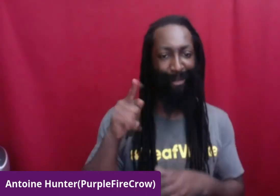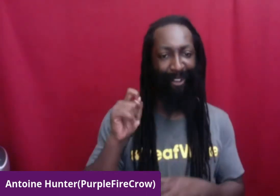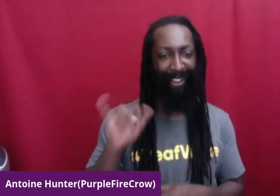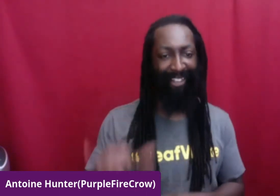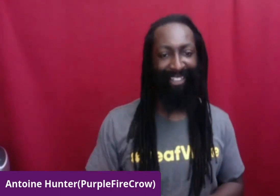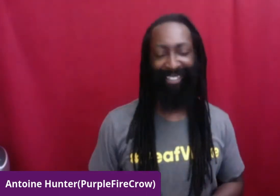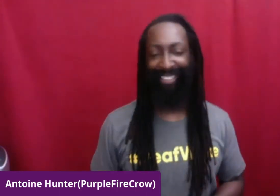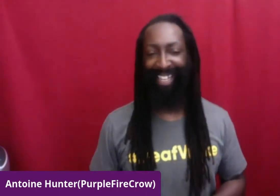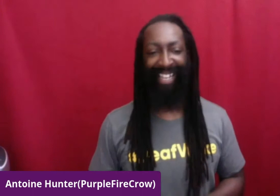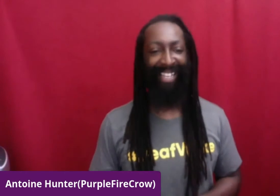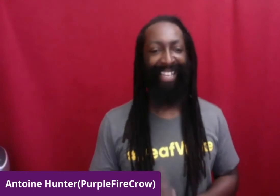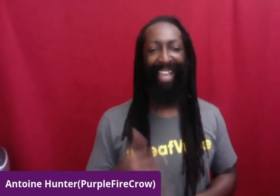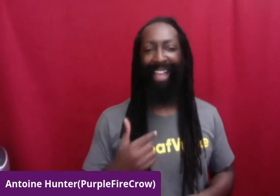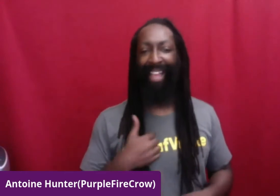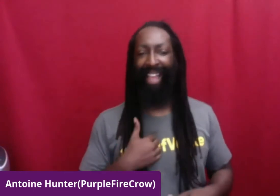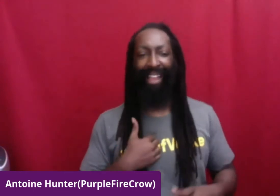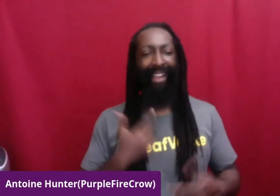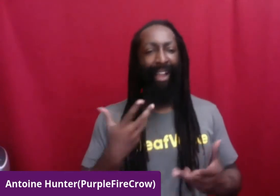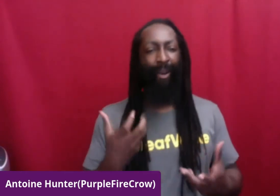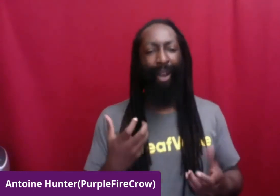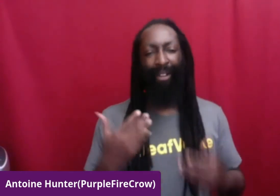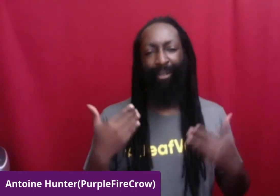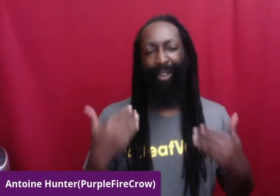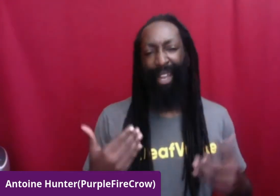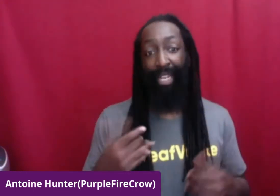Also home of the Black Panther.